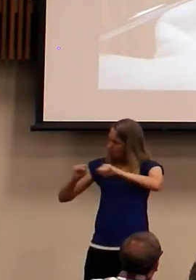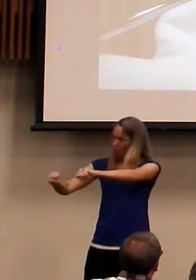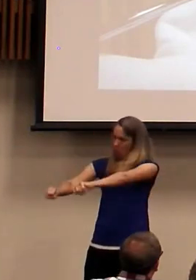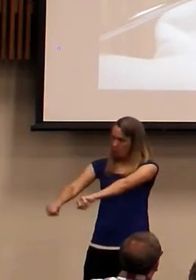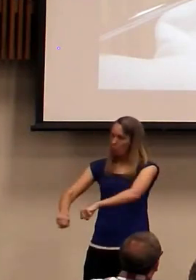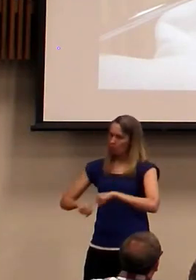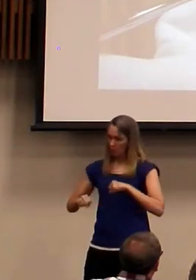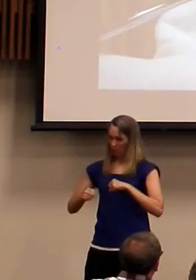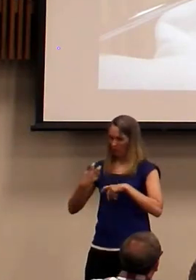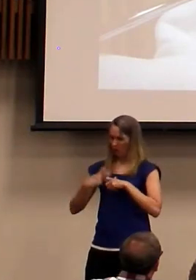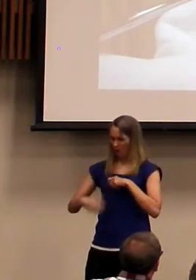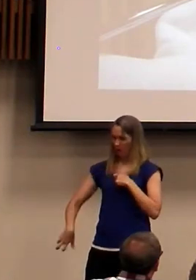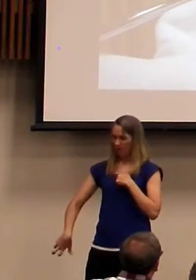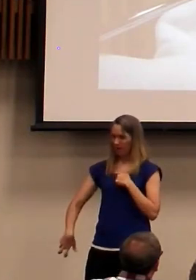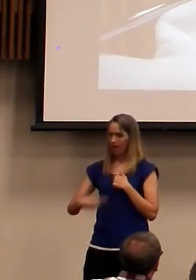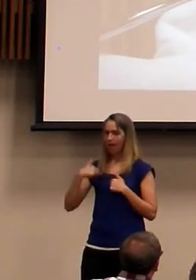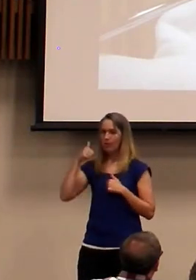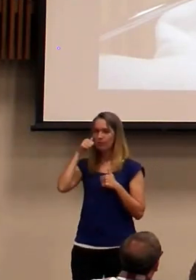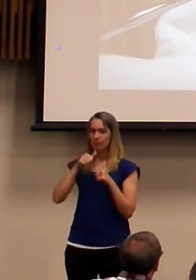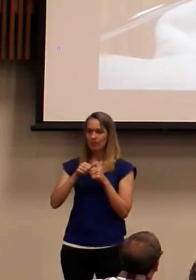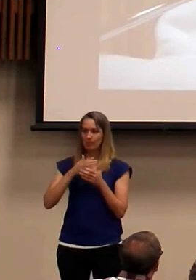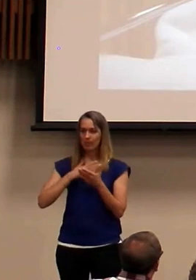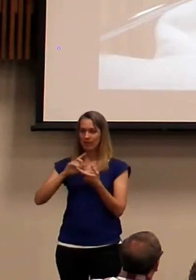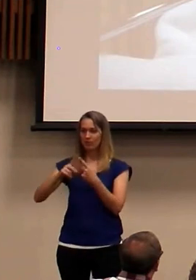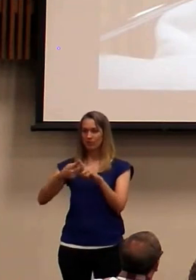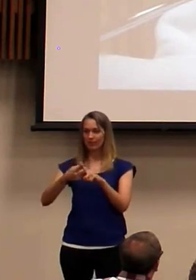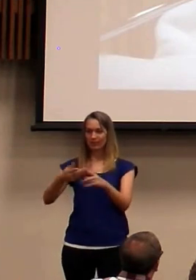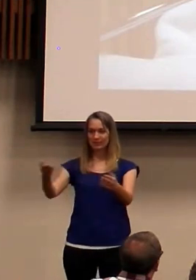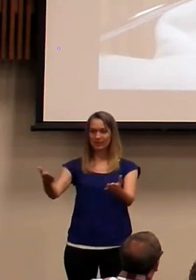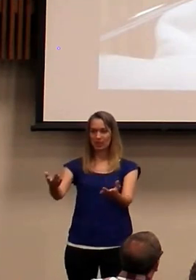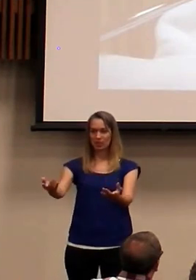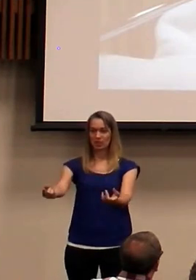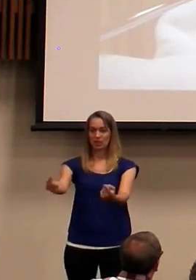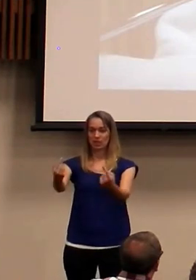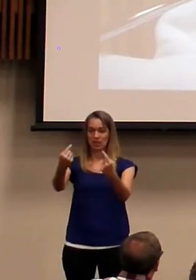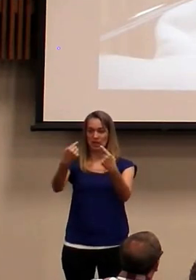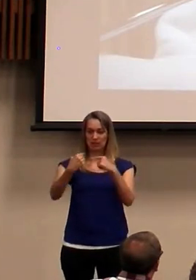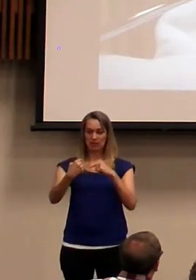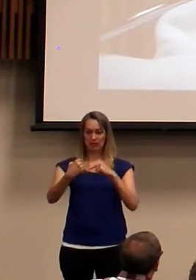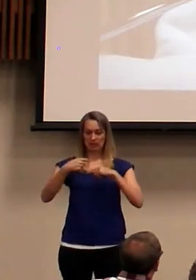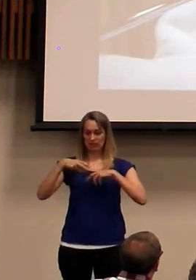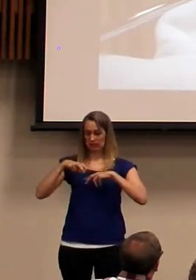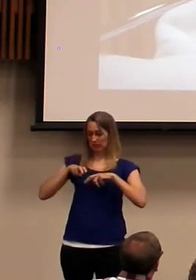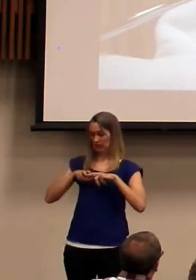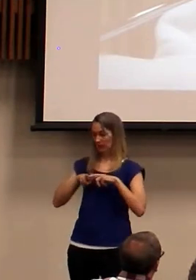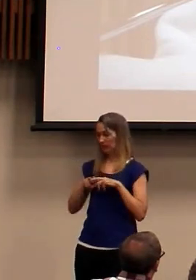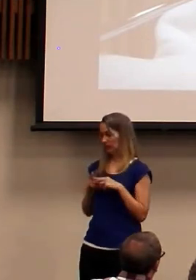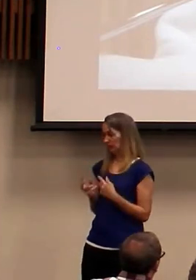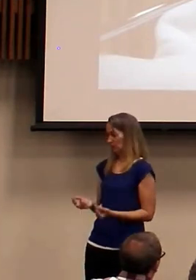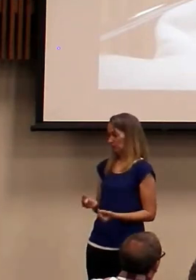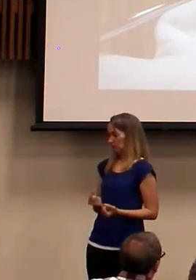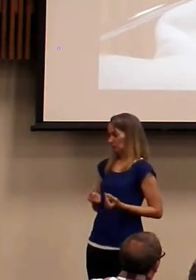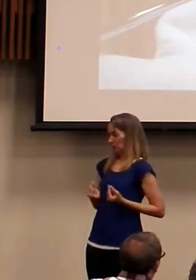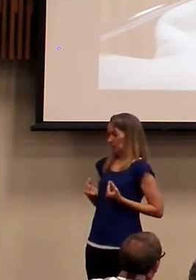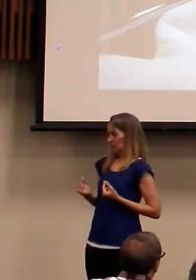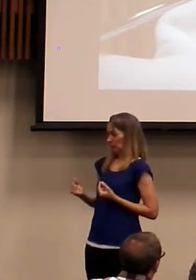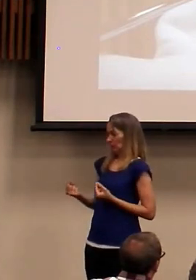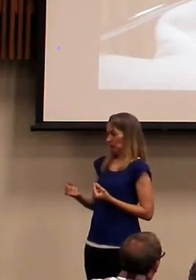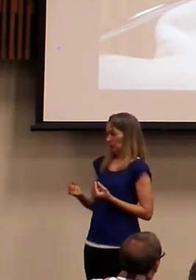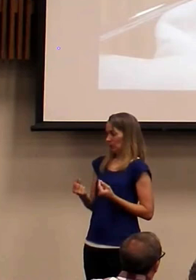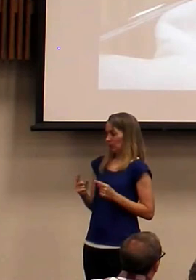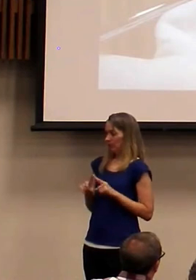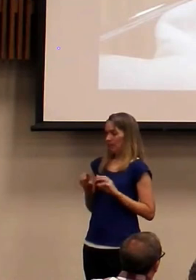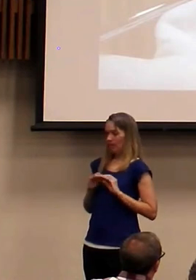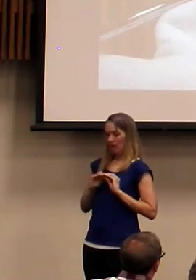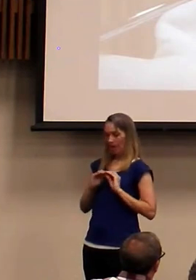I remember my friends coming from here, sitting in the room, not knowing what to do, but the splinters in their hands were obvious